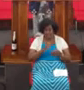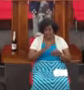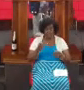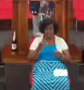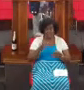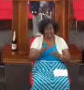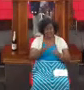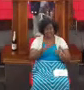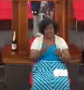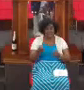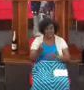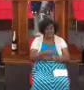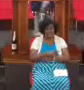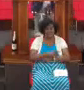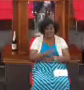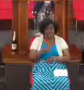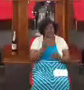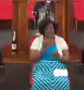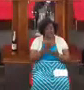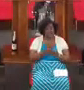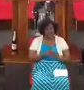And they held their peace.